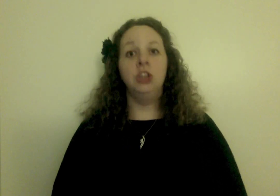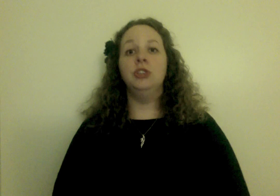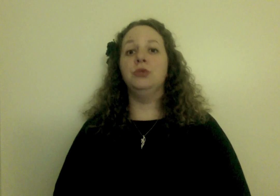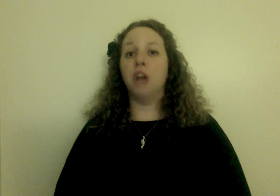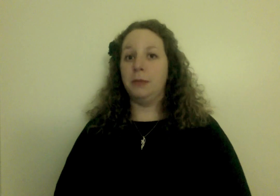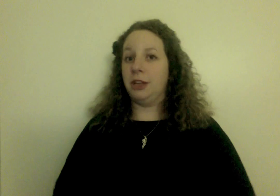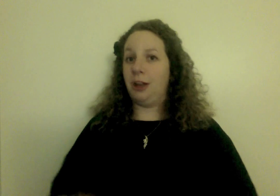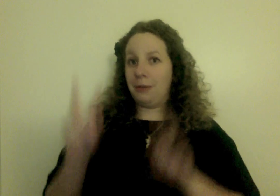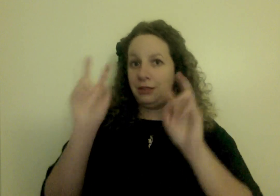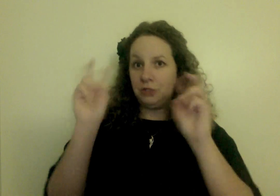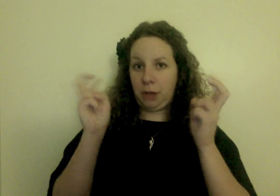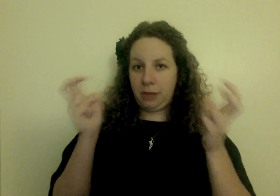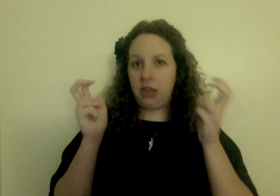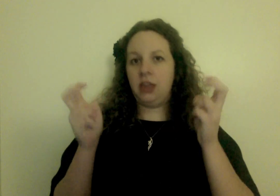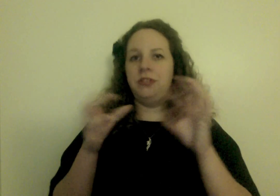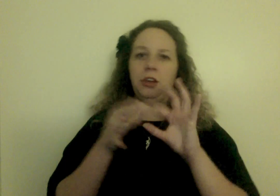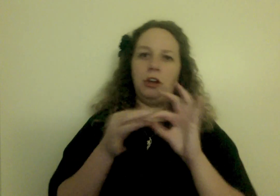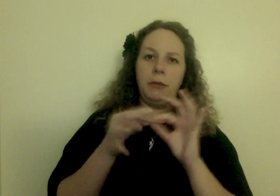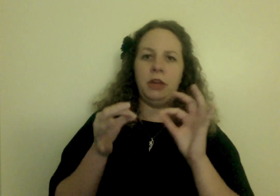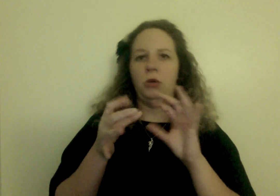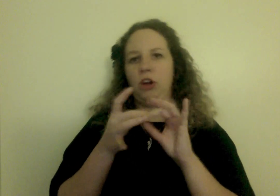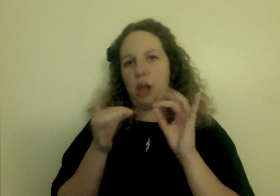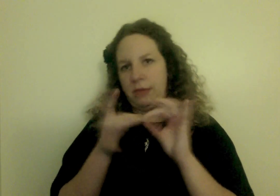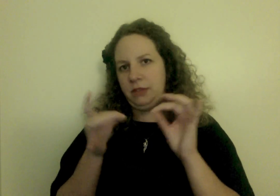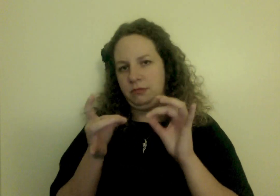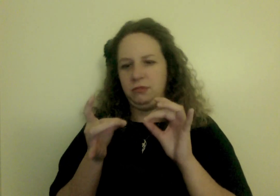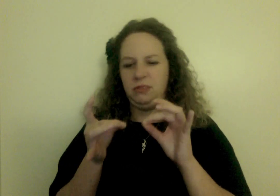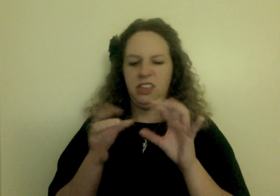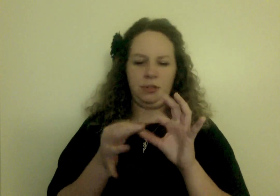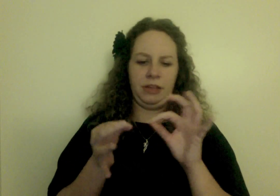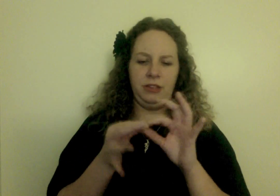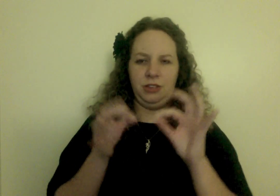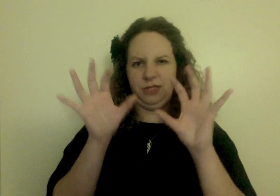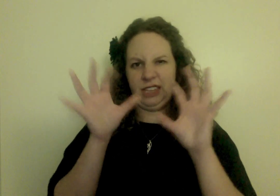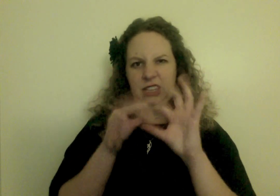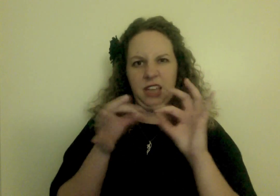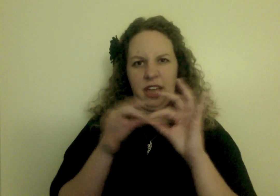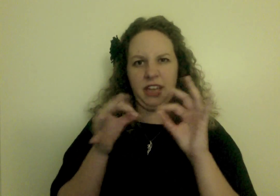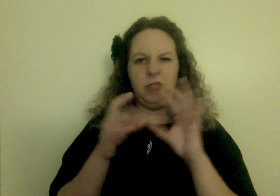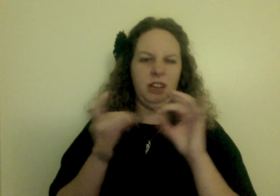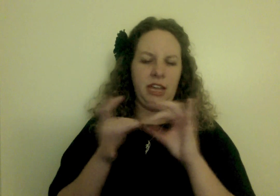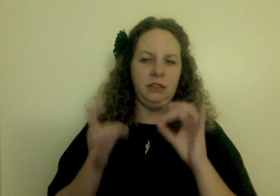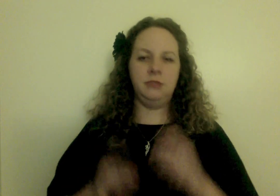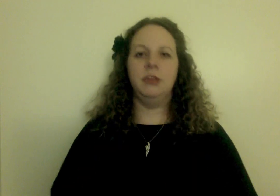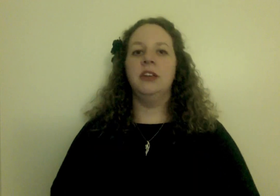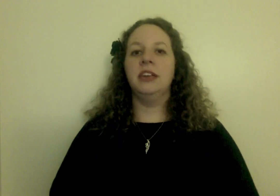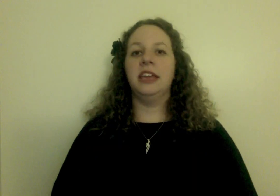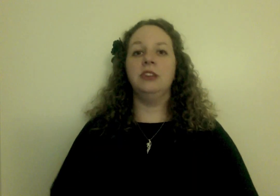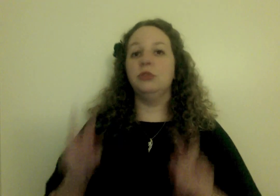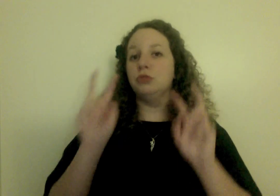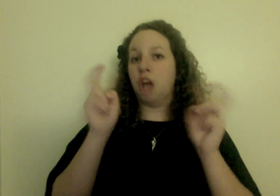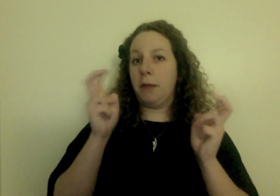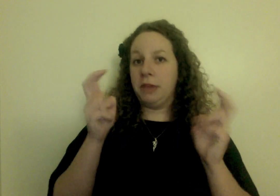So topic comment, topic and then comment or comment. Either way you can use like a 9 or an 8. Okay. So topic